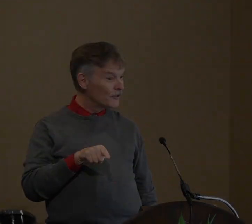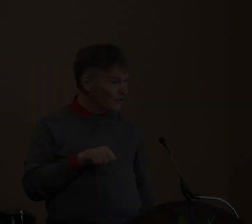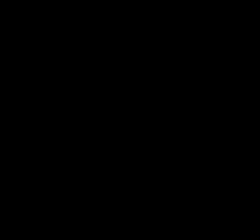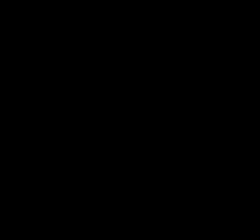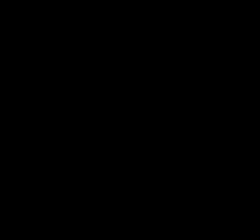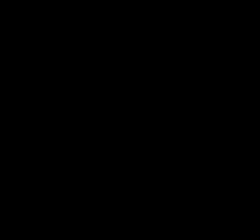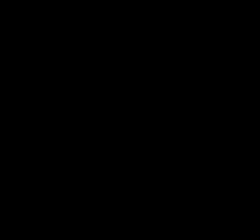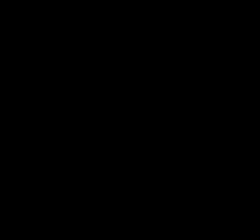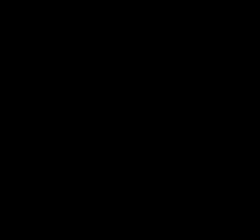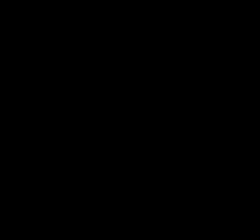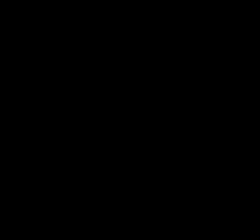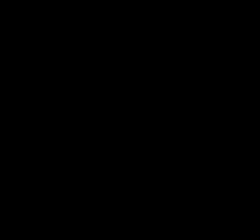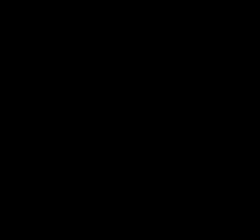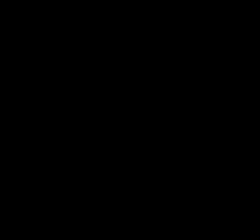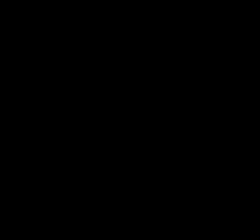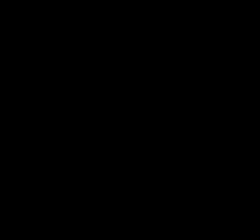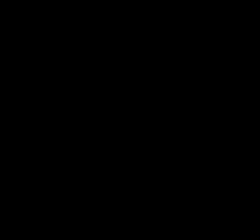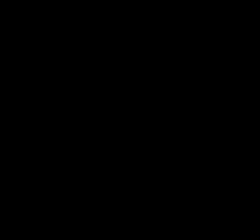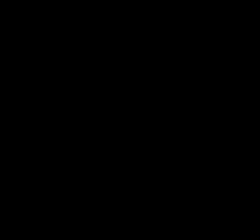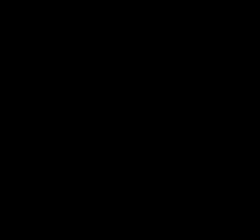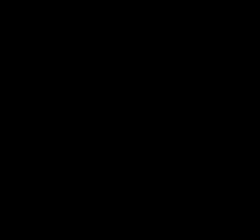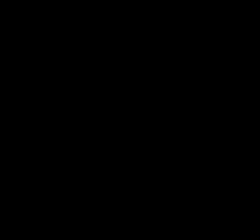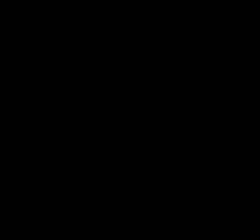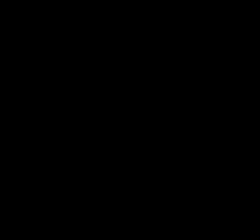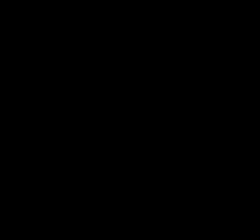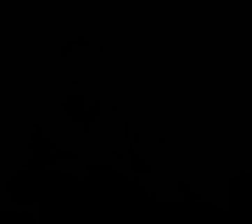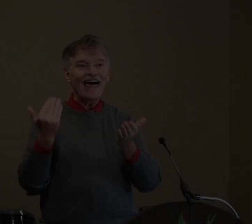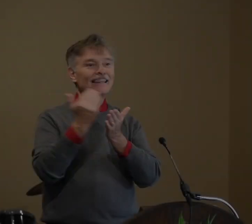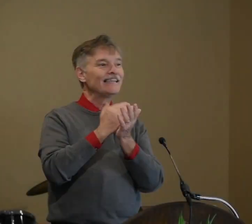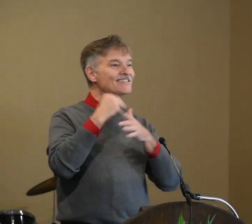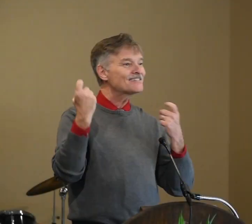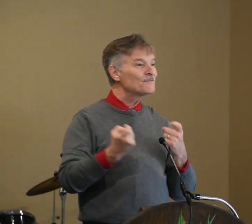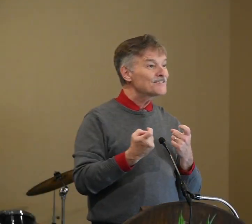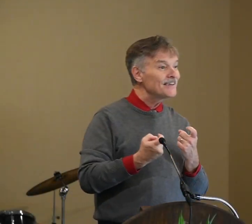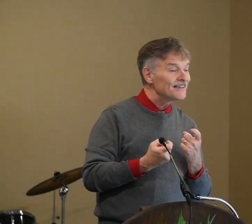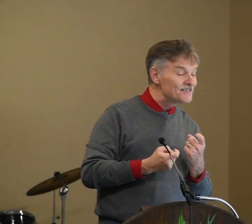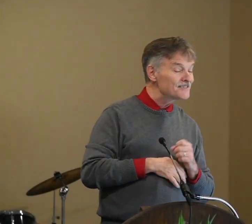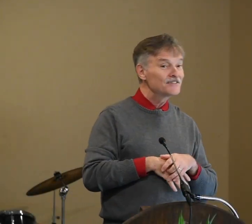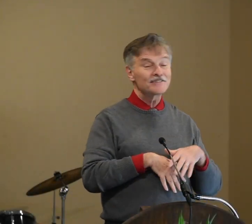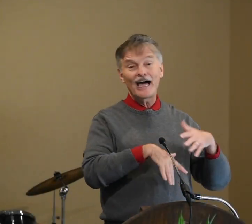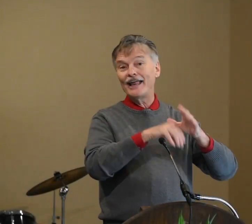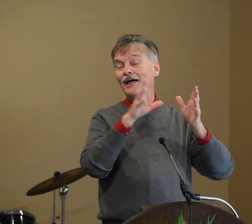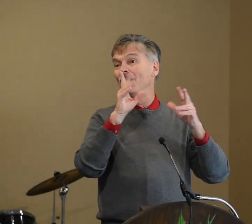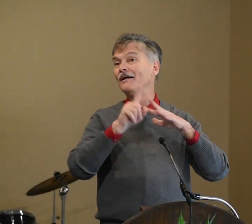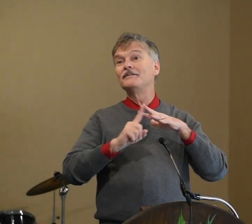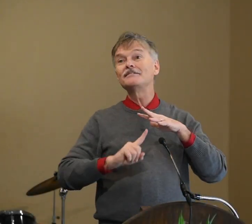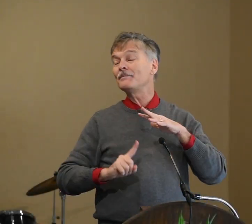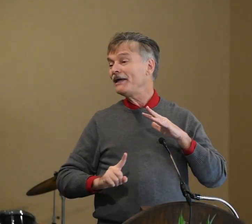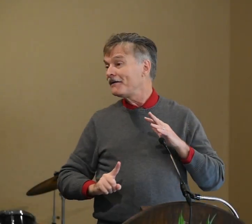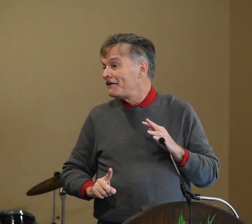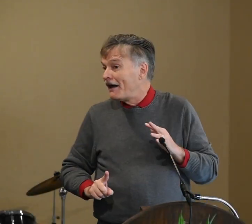you other than your name and you're saved. That list of sins just kind of disappeared.